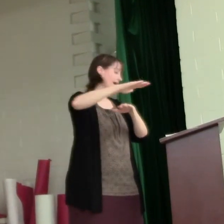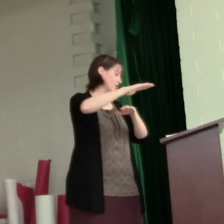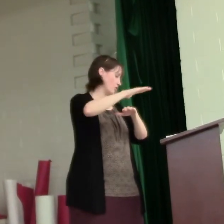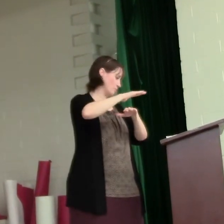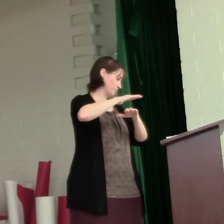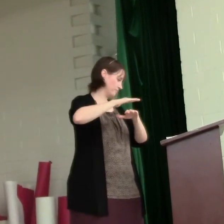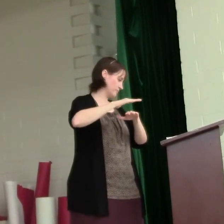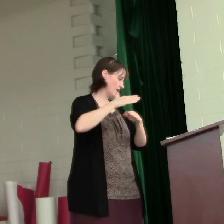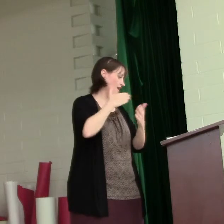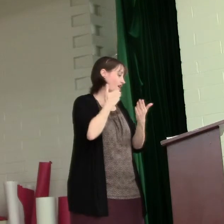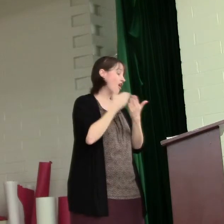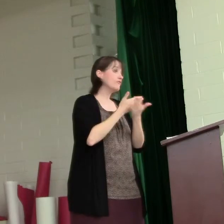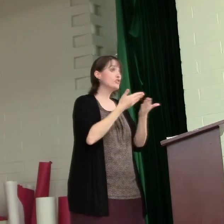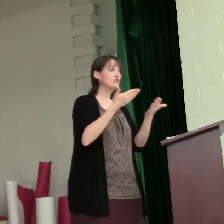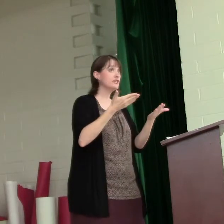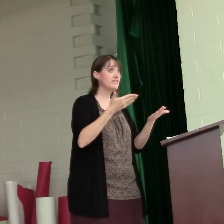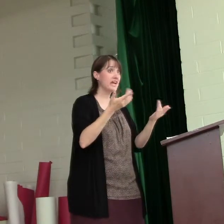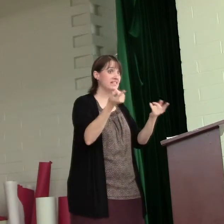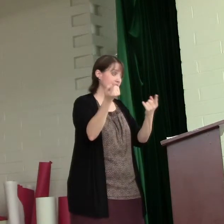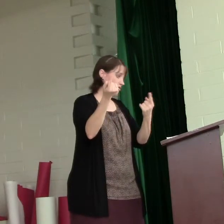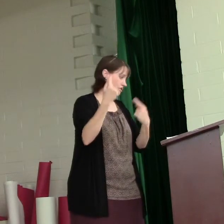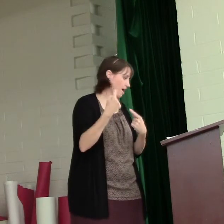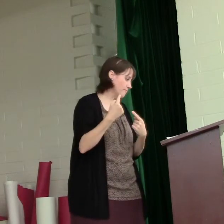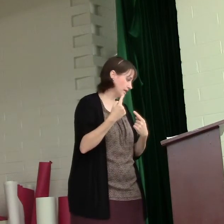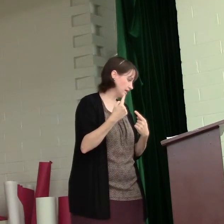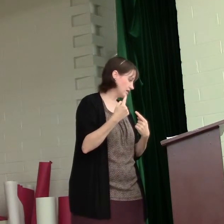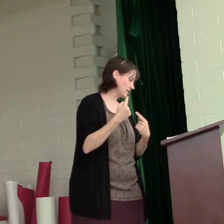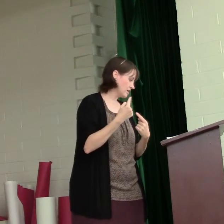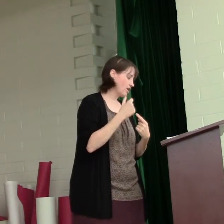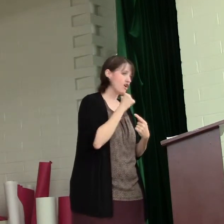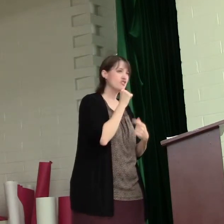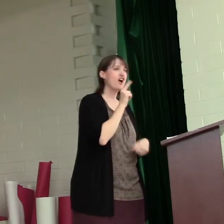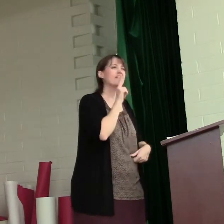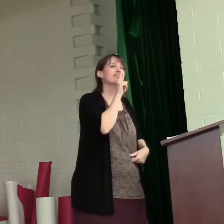shadow of the good things that are coming, not the